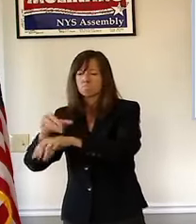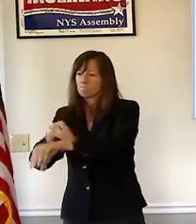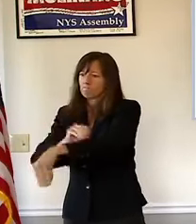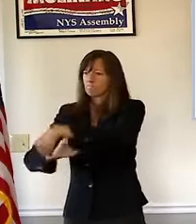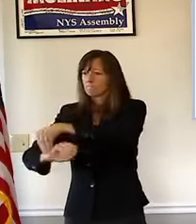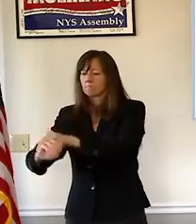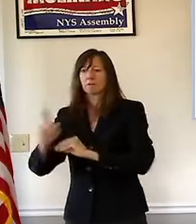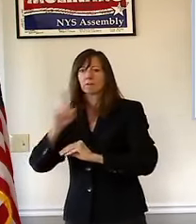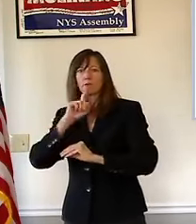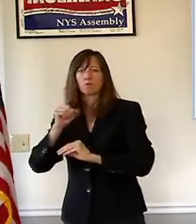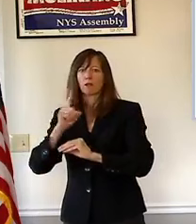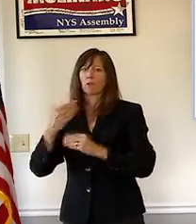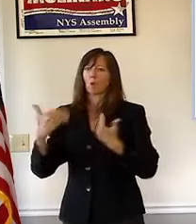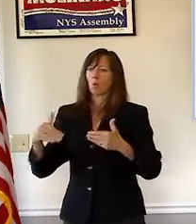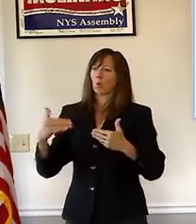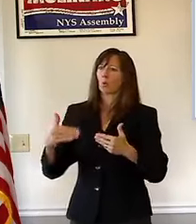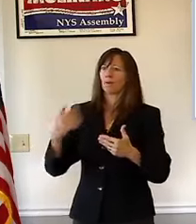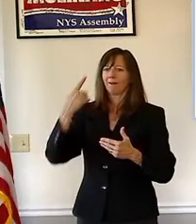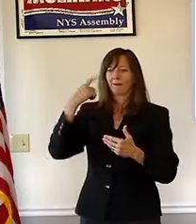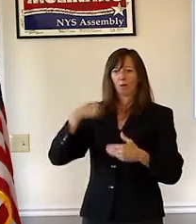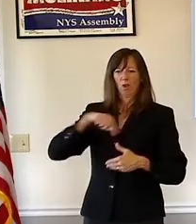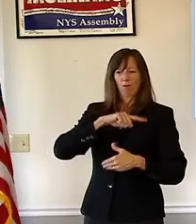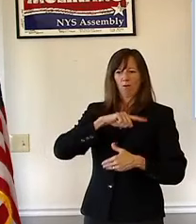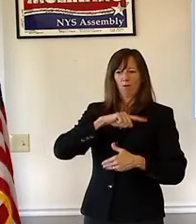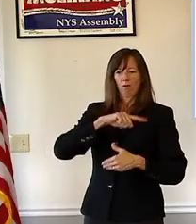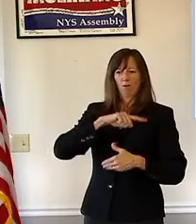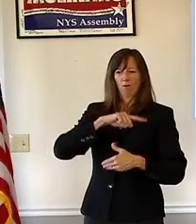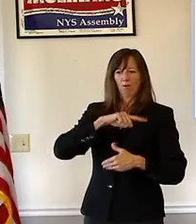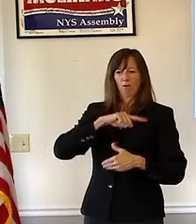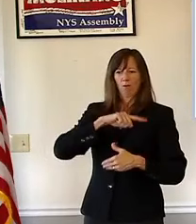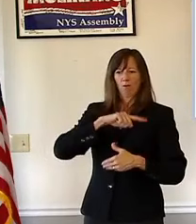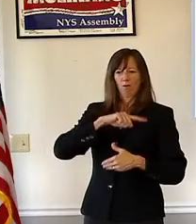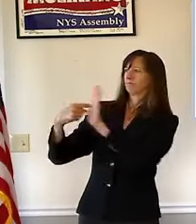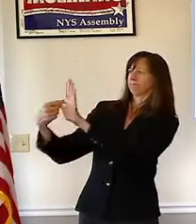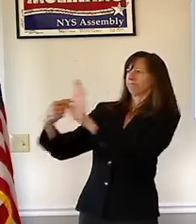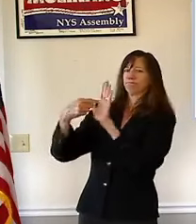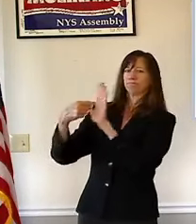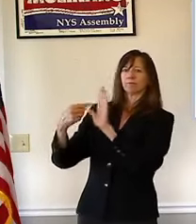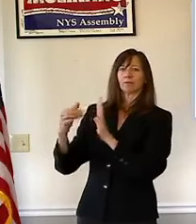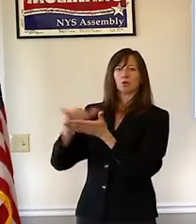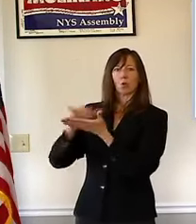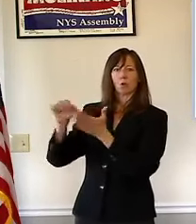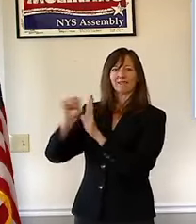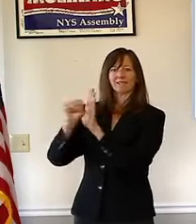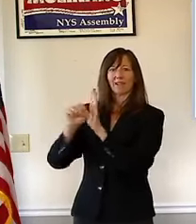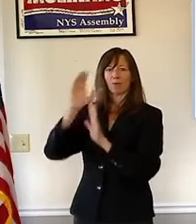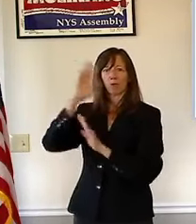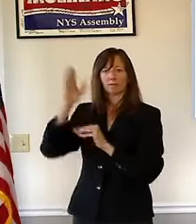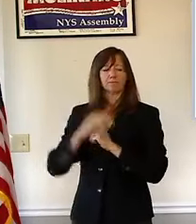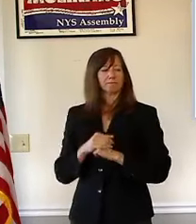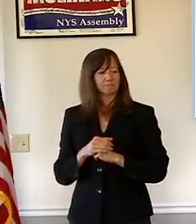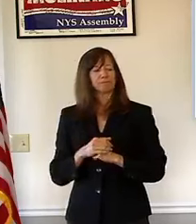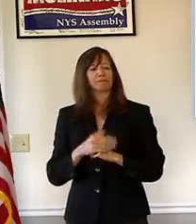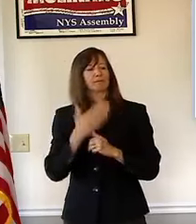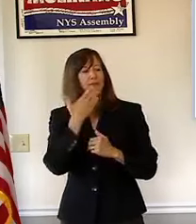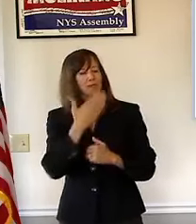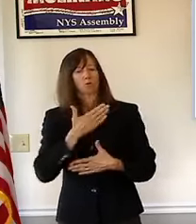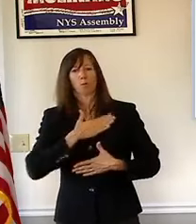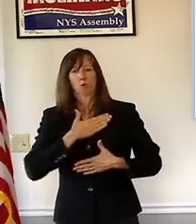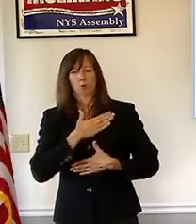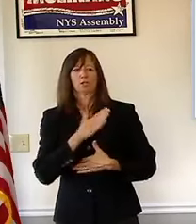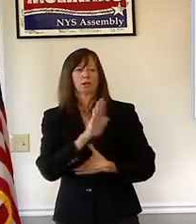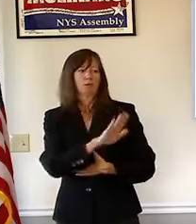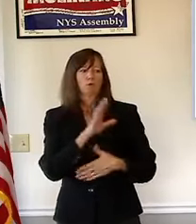state of New York, and I'm really happy to be part of this effort. I appreciate that, Ken. And Ken has spent much of